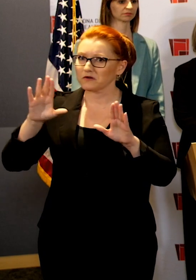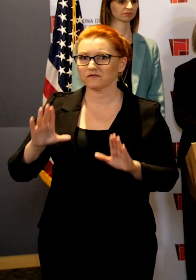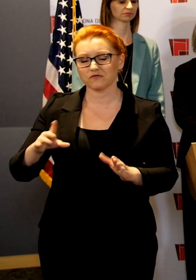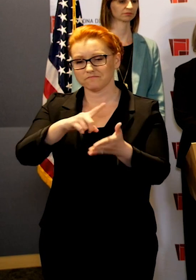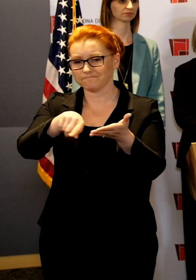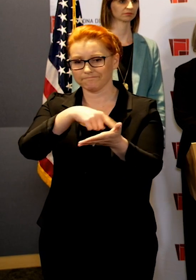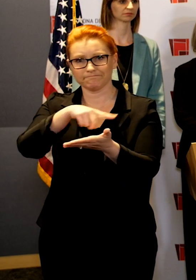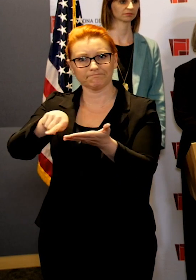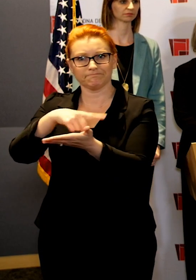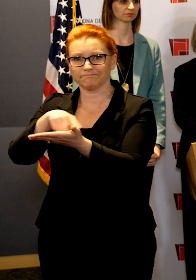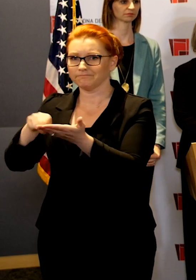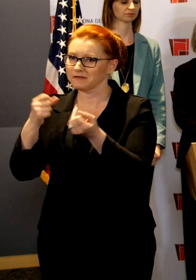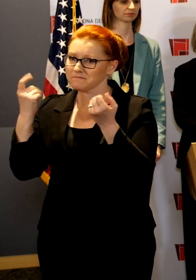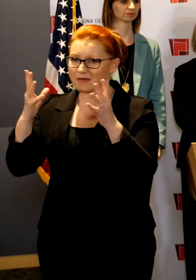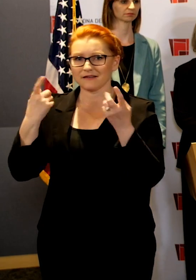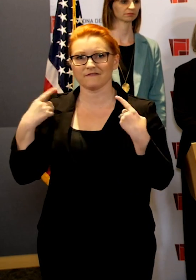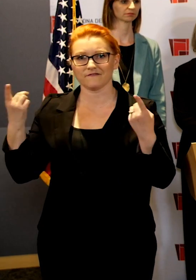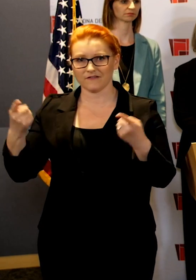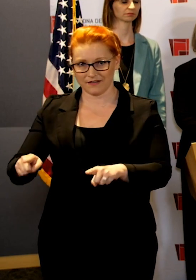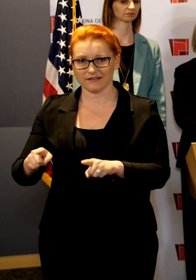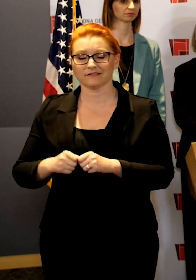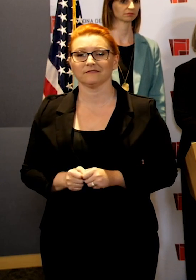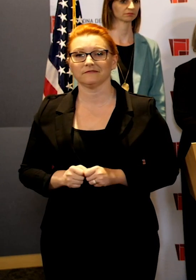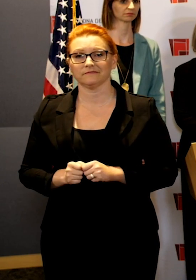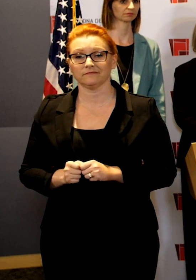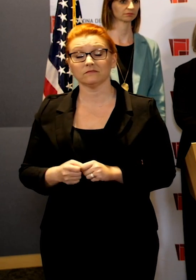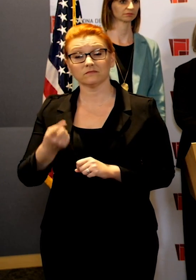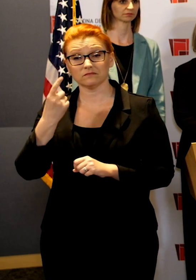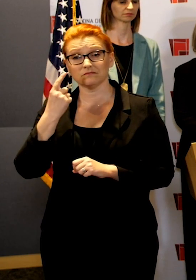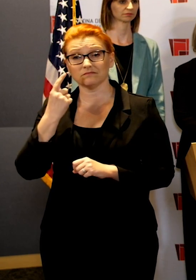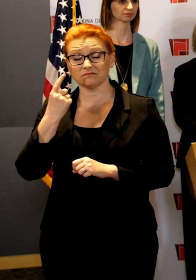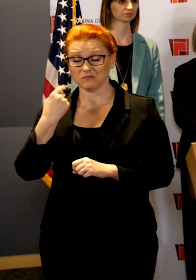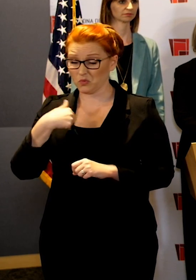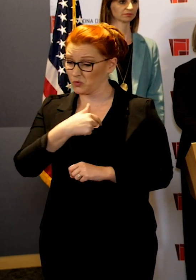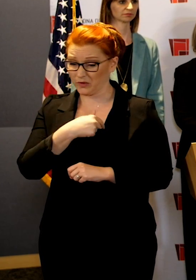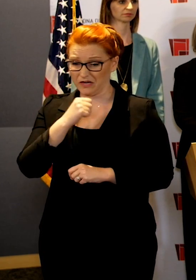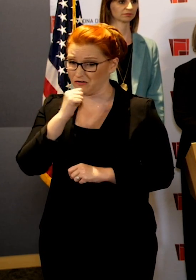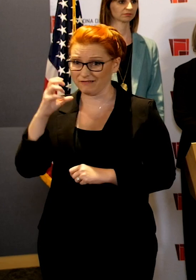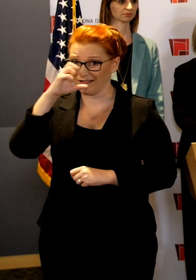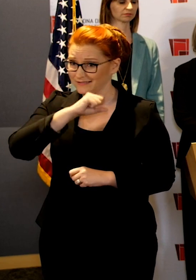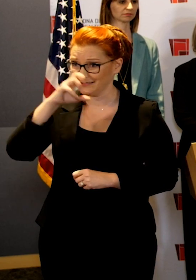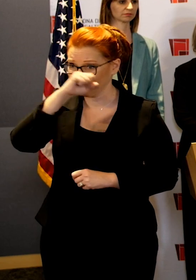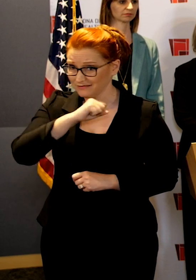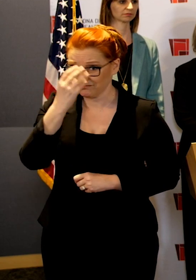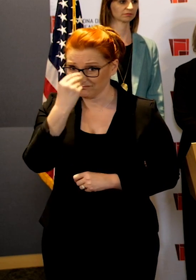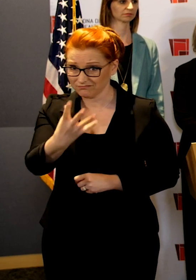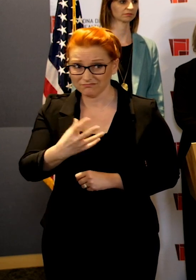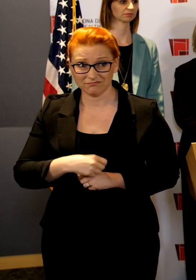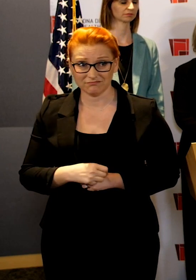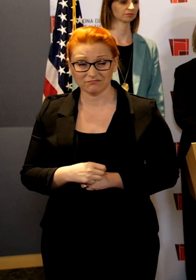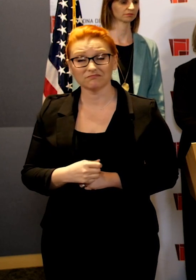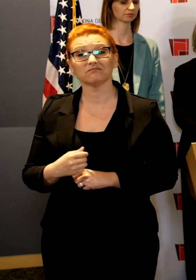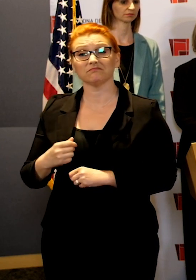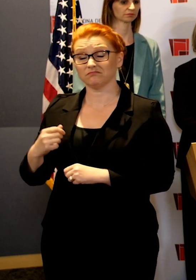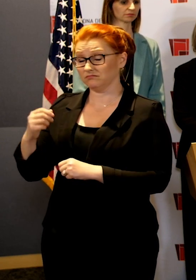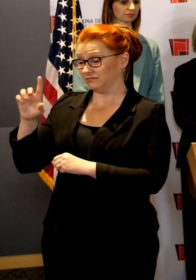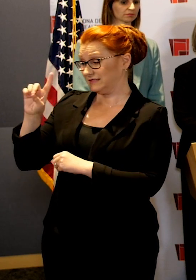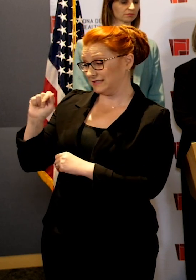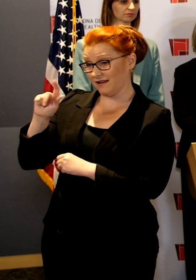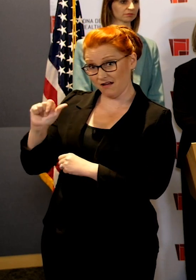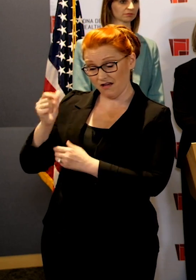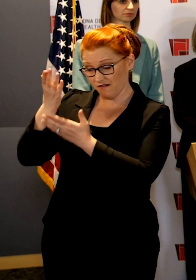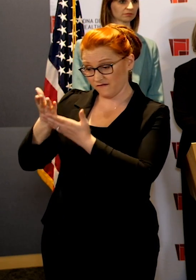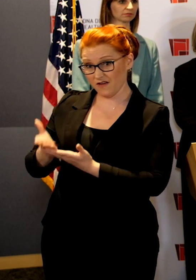effort. On these decisions, we aren't guessing. My decisions are being guided by data, facts,